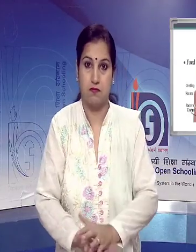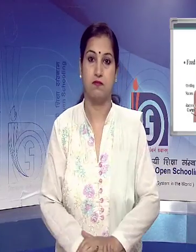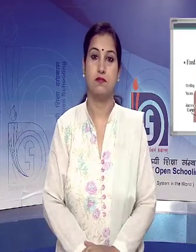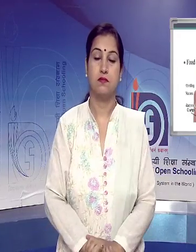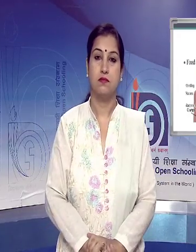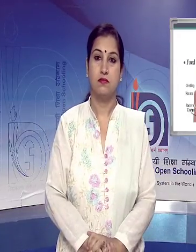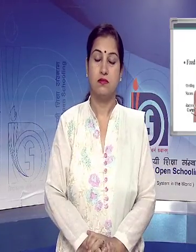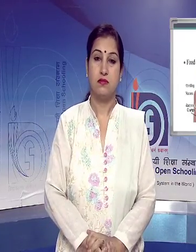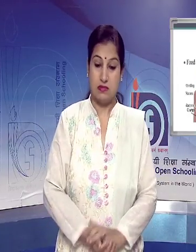cramps in the legs.